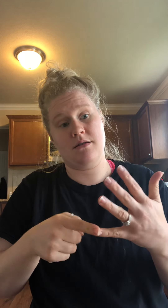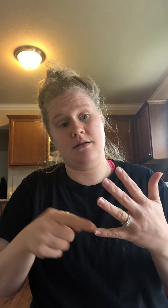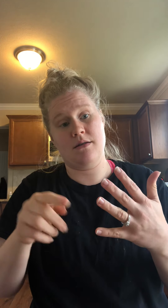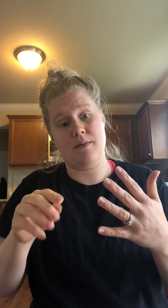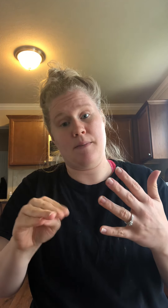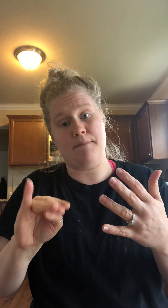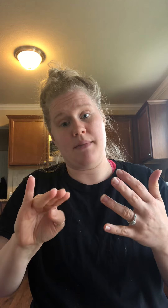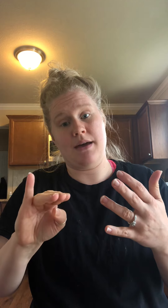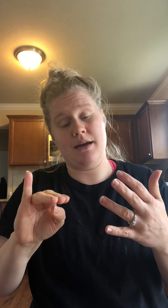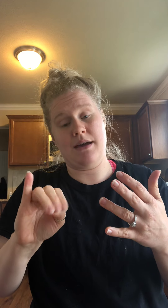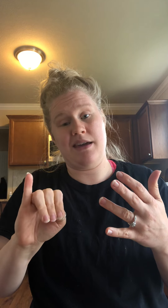mice,